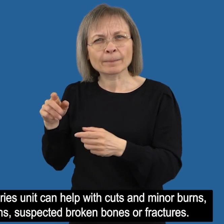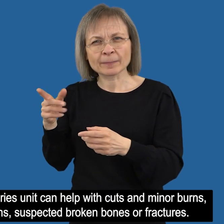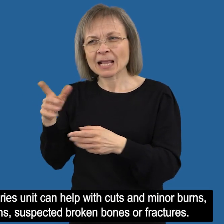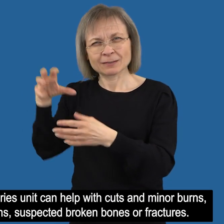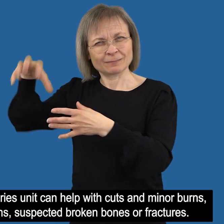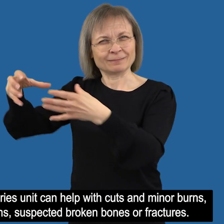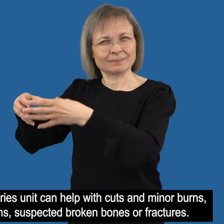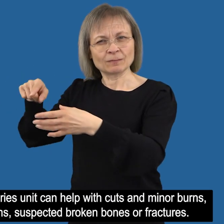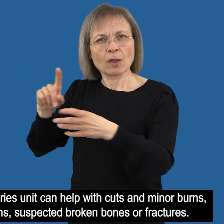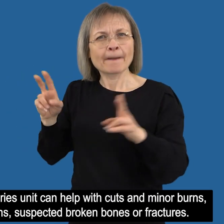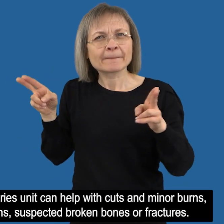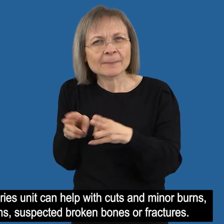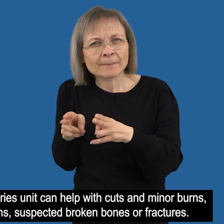www.nhsinform.scot/healthy-living/mental-wellbeing.